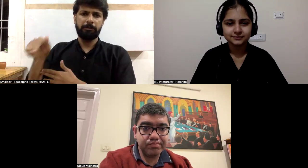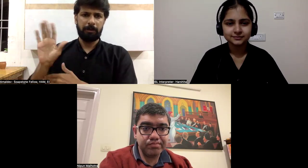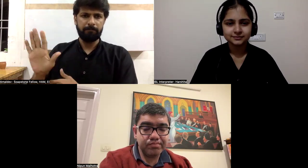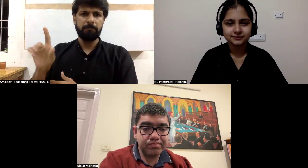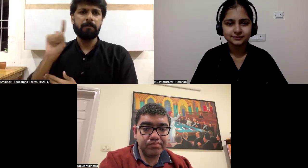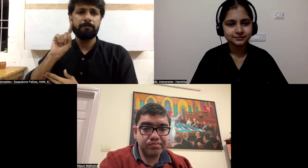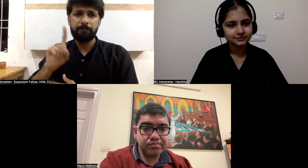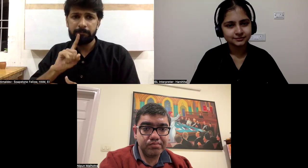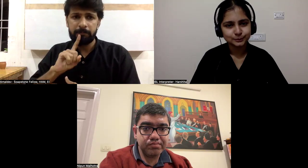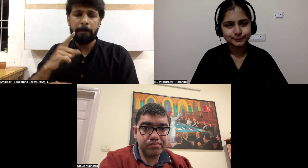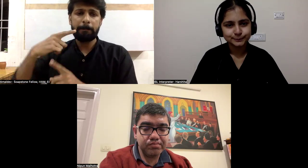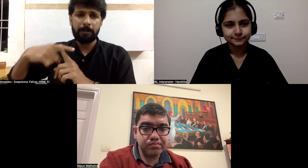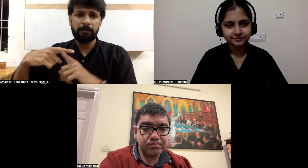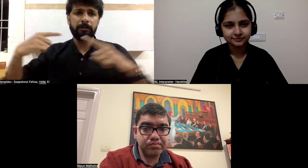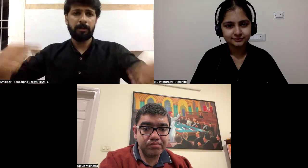is,